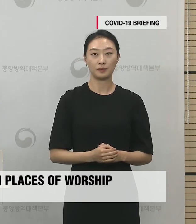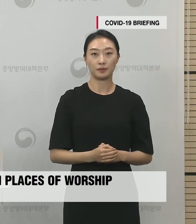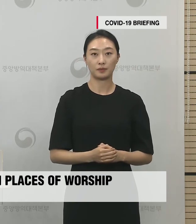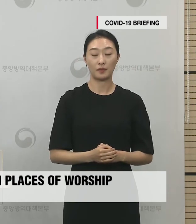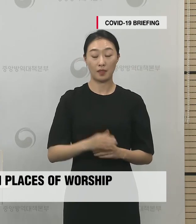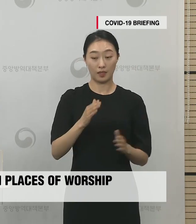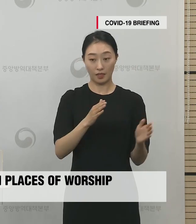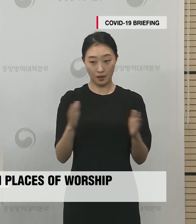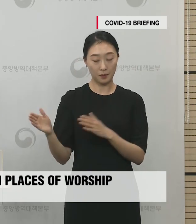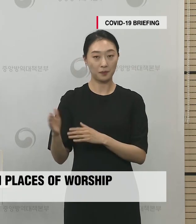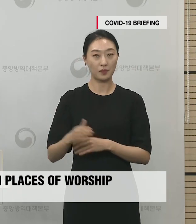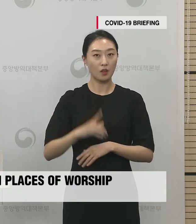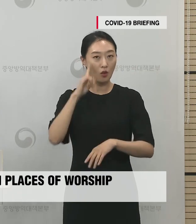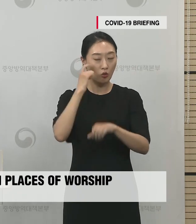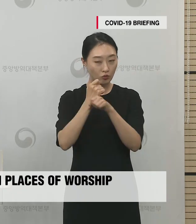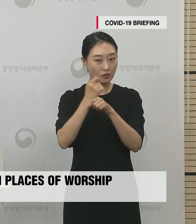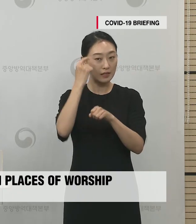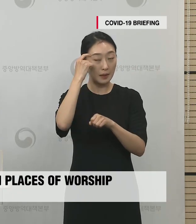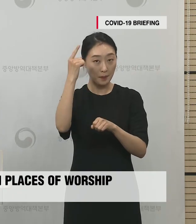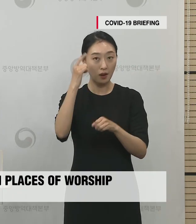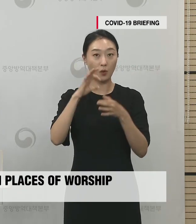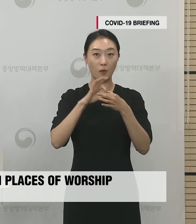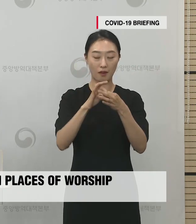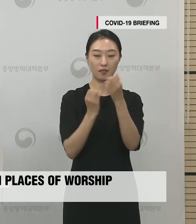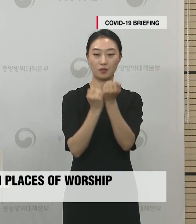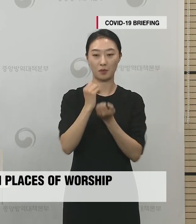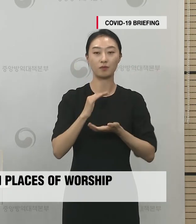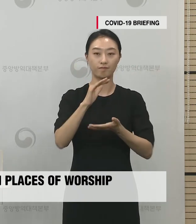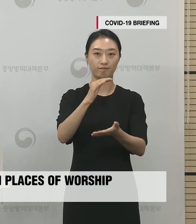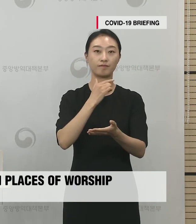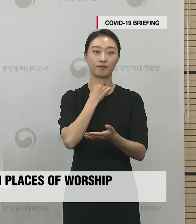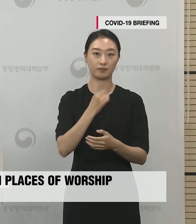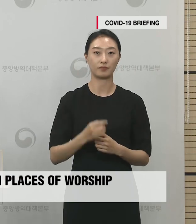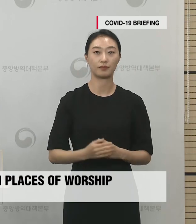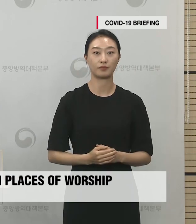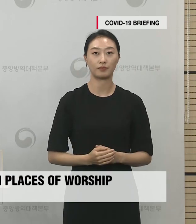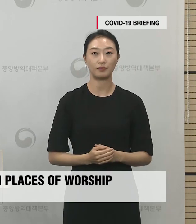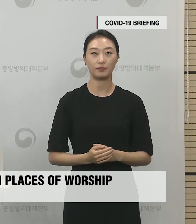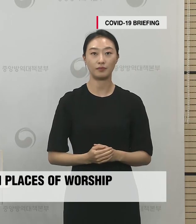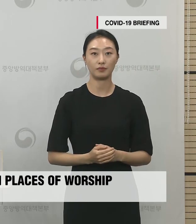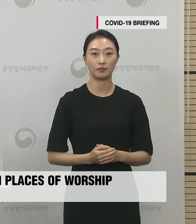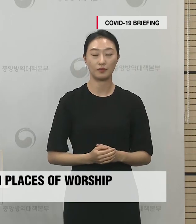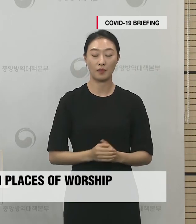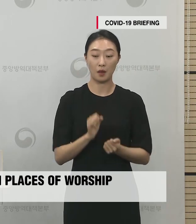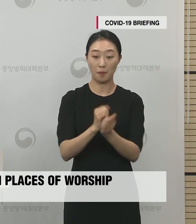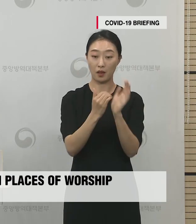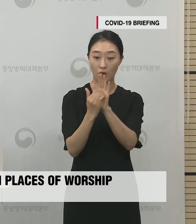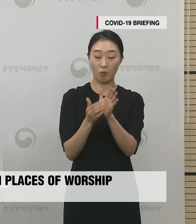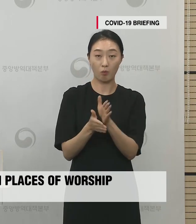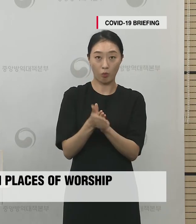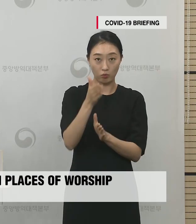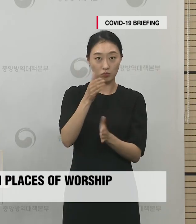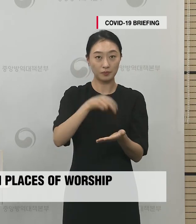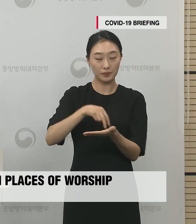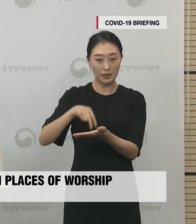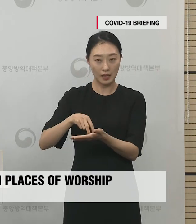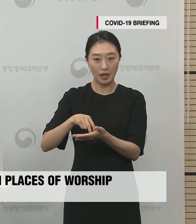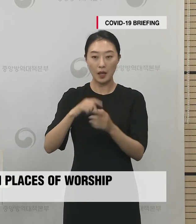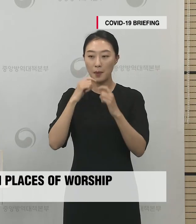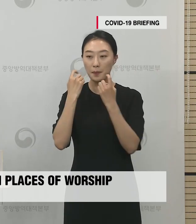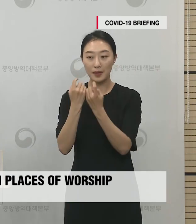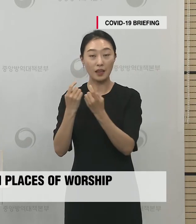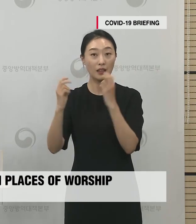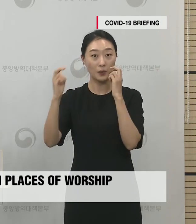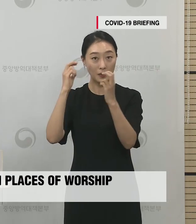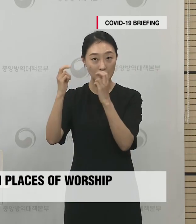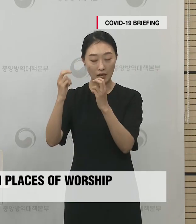or chanting, shall be avoided. And next are some updates on our R&D process. The KCDC is currently carrying